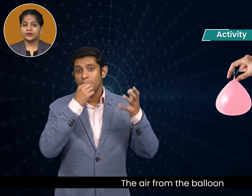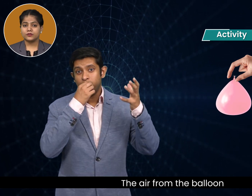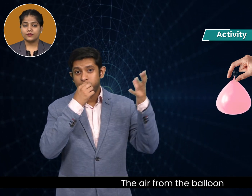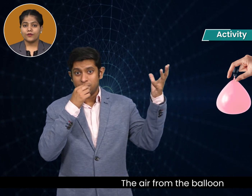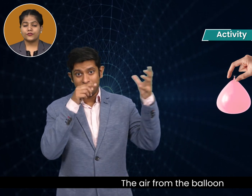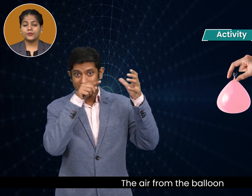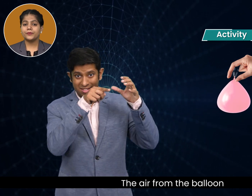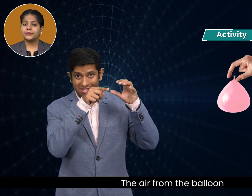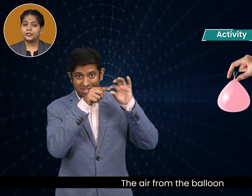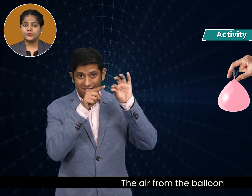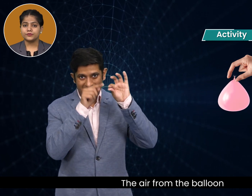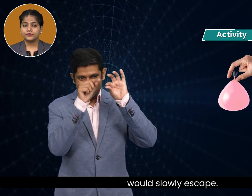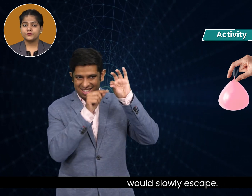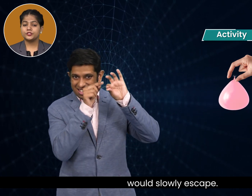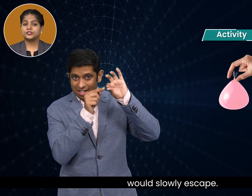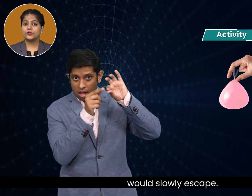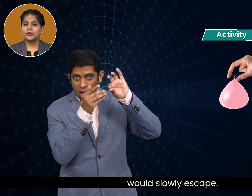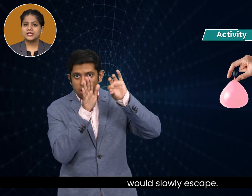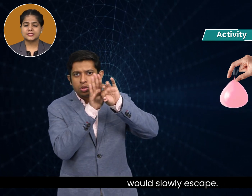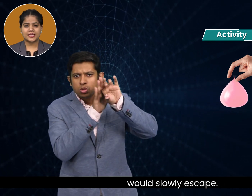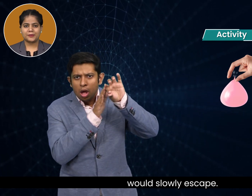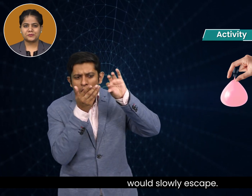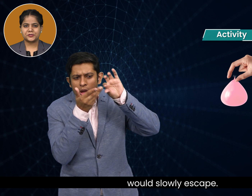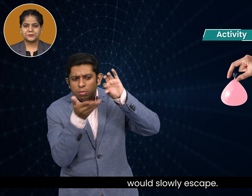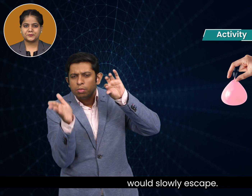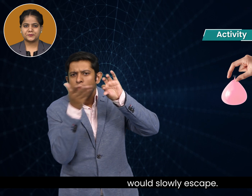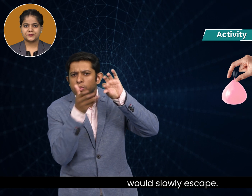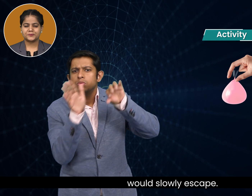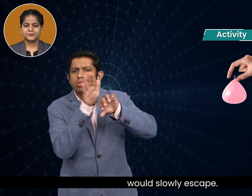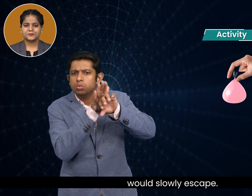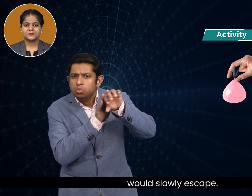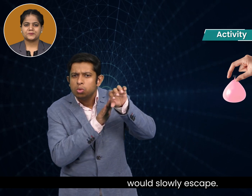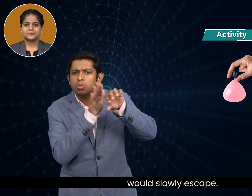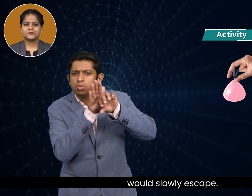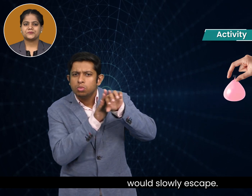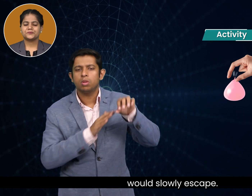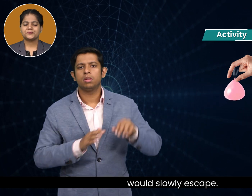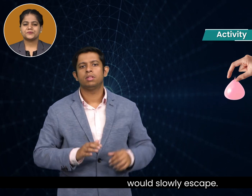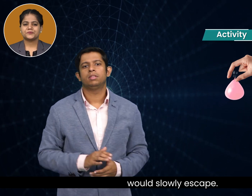The air from the balloon would slowly escape.